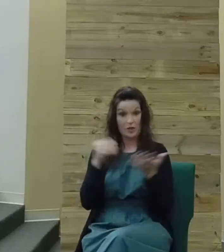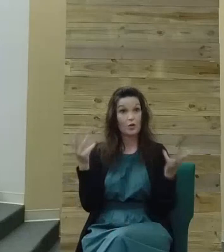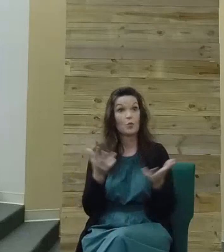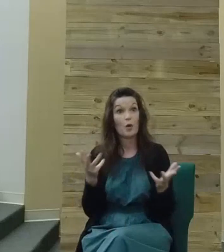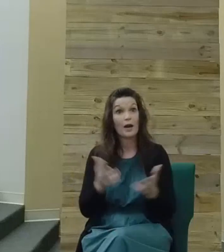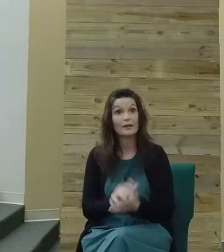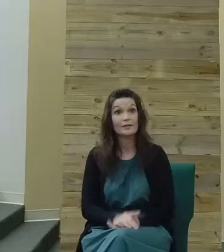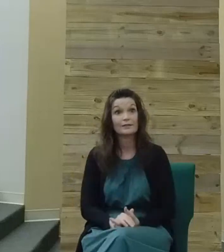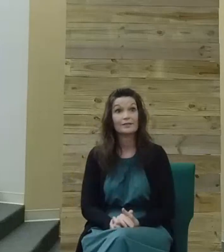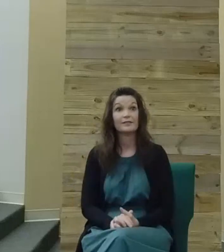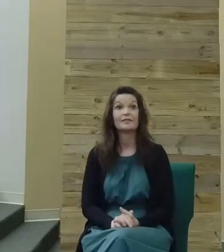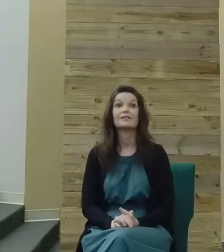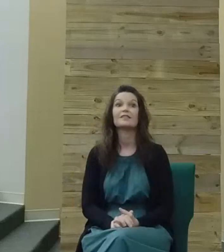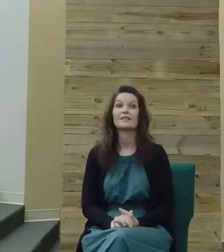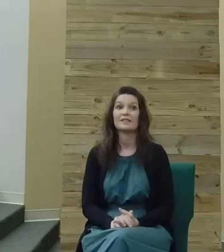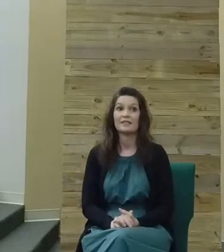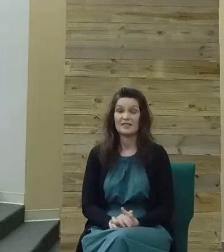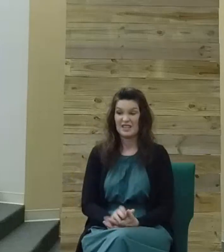that there are